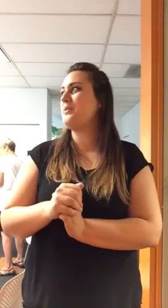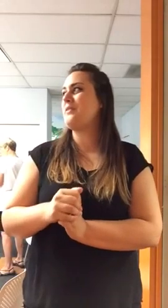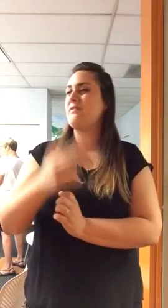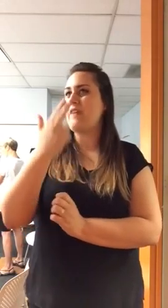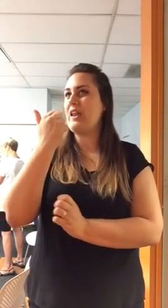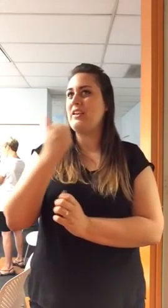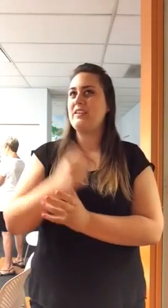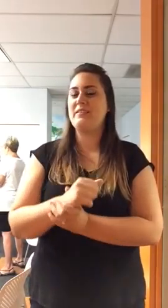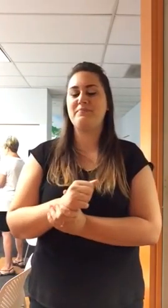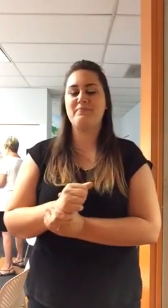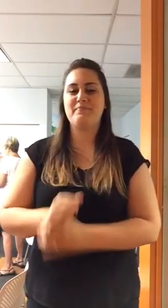unusually.